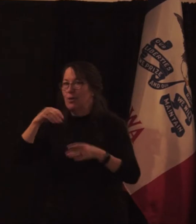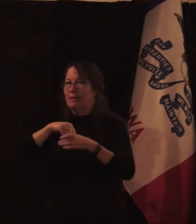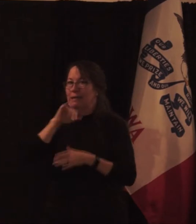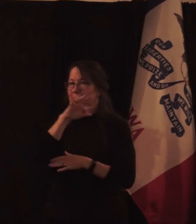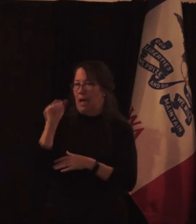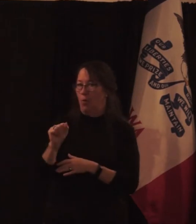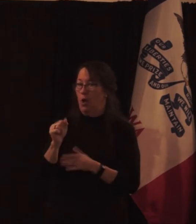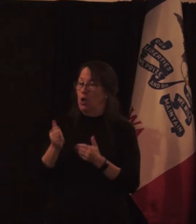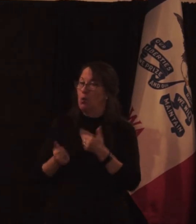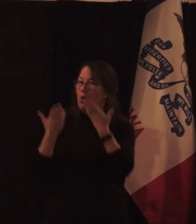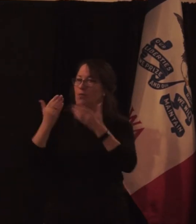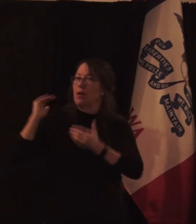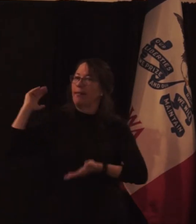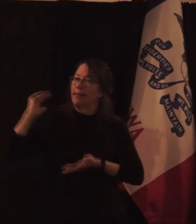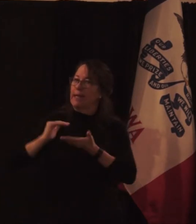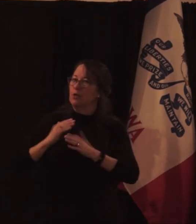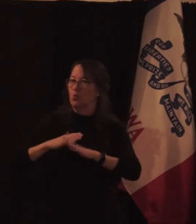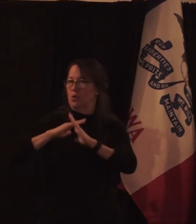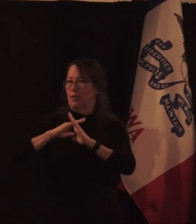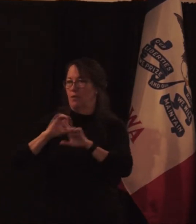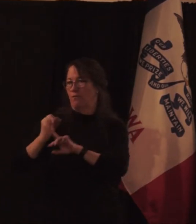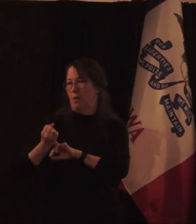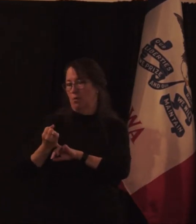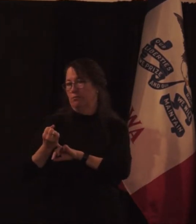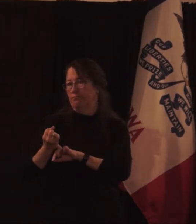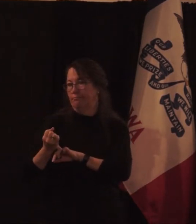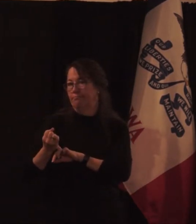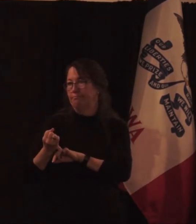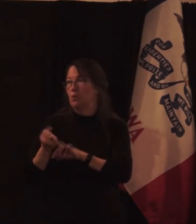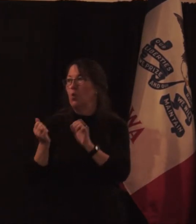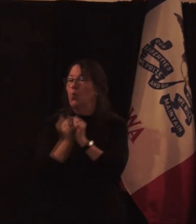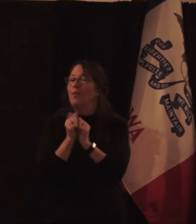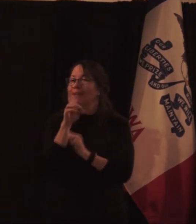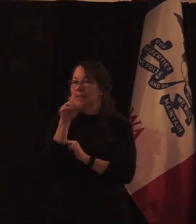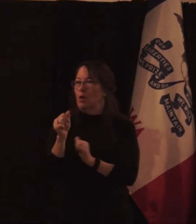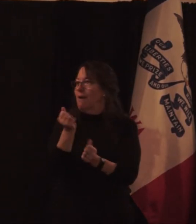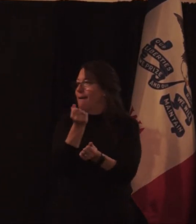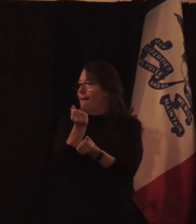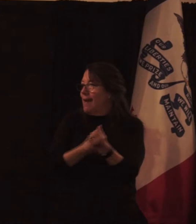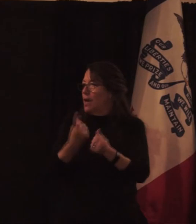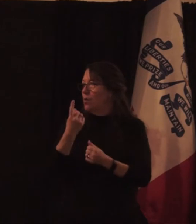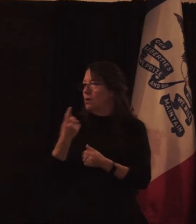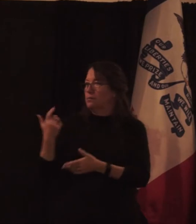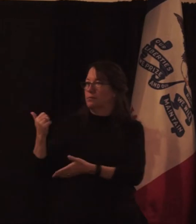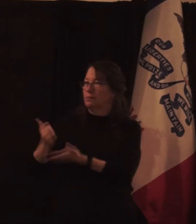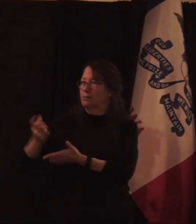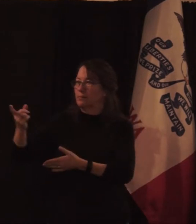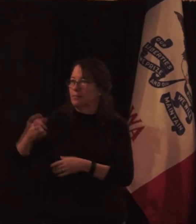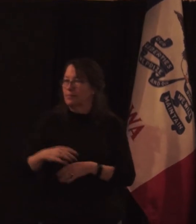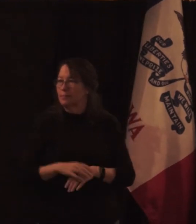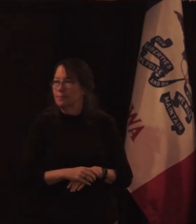to provide for the least restrictive environment for anyone with a disability.